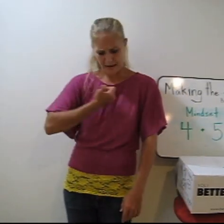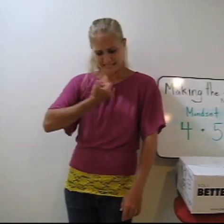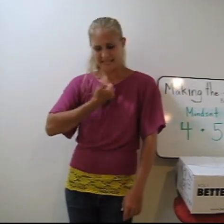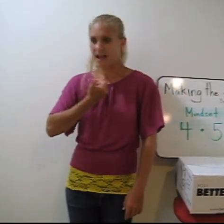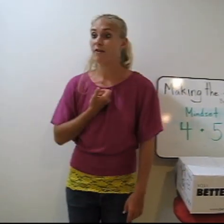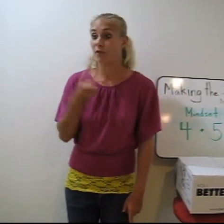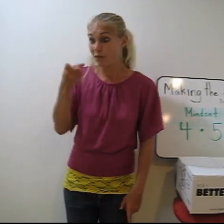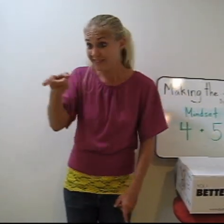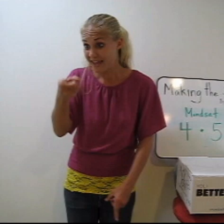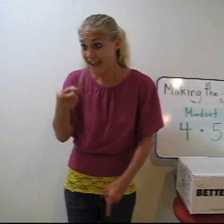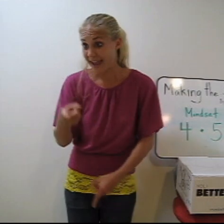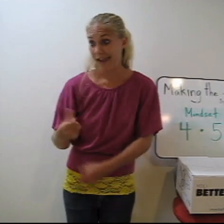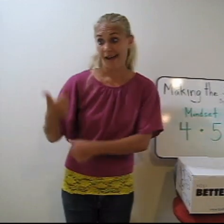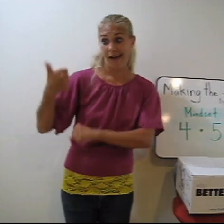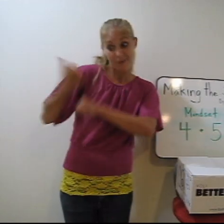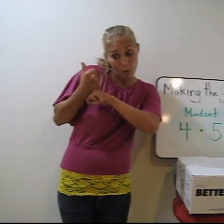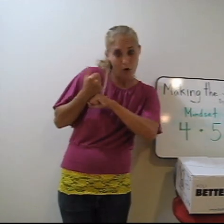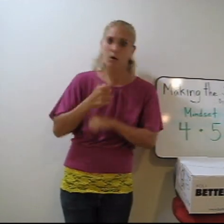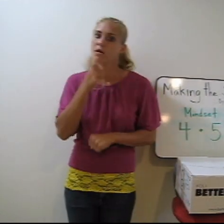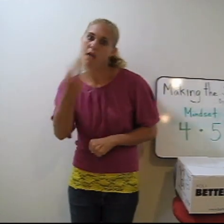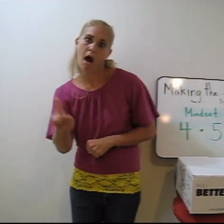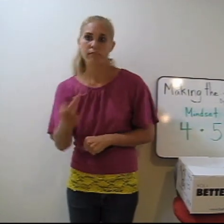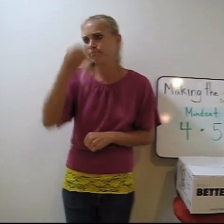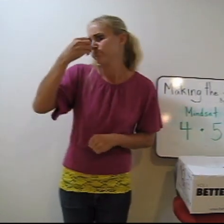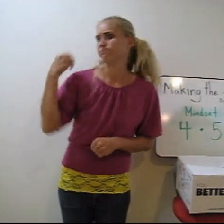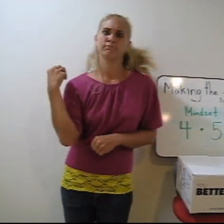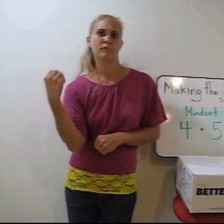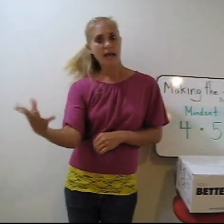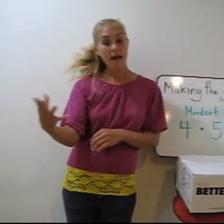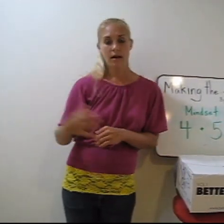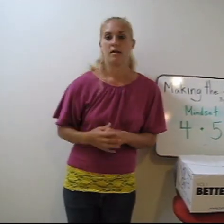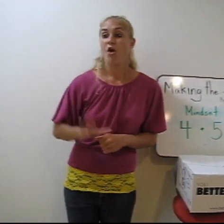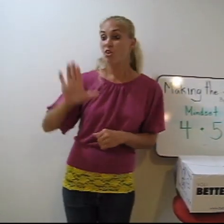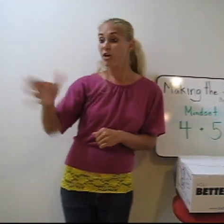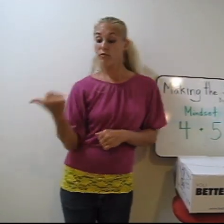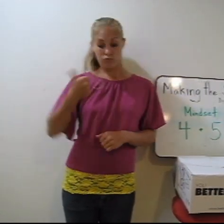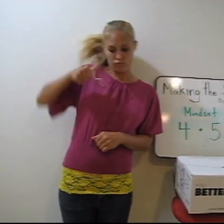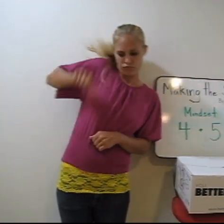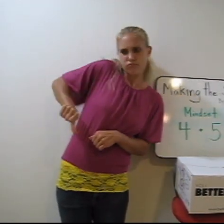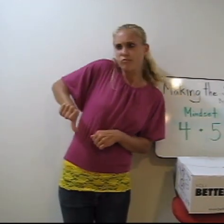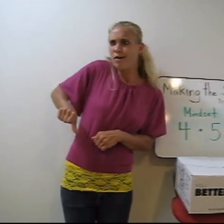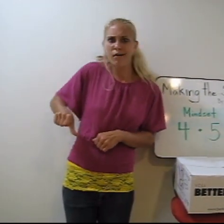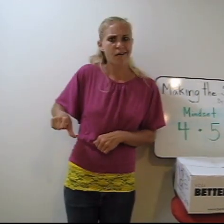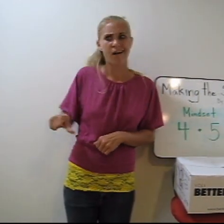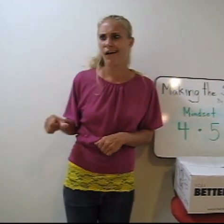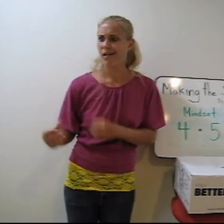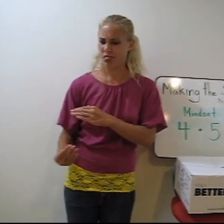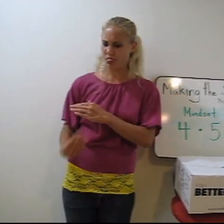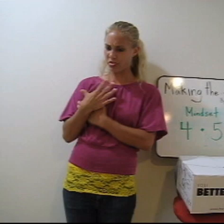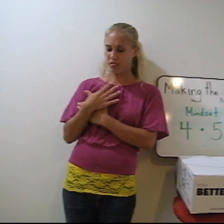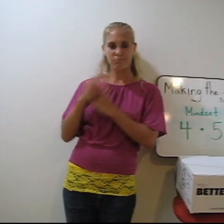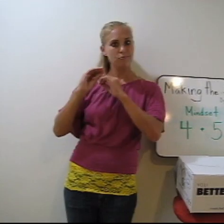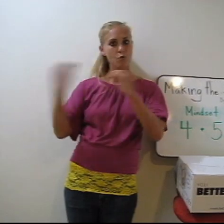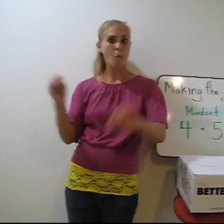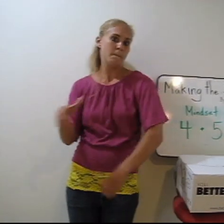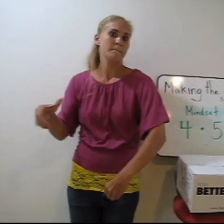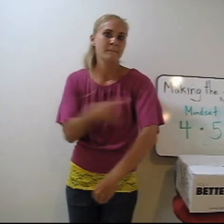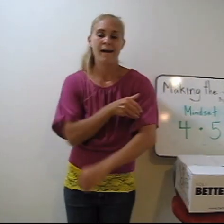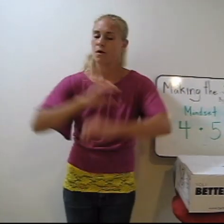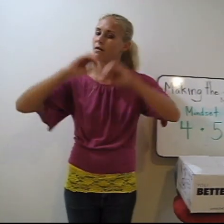they approved of me or what I was doing. Their rejection no longer had any power, particularly